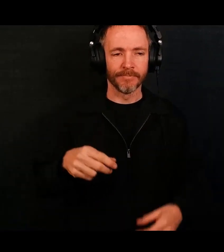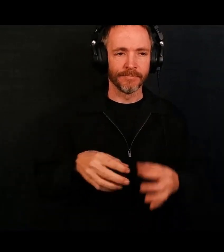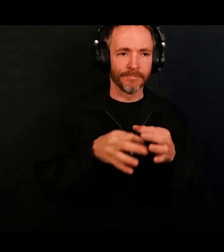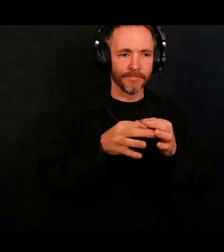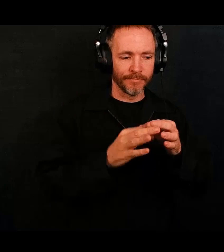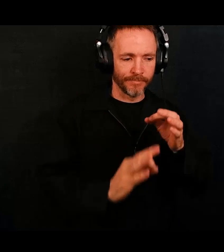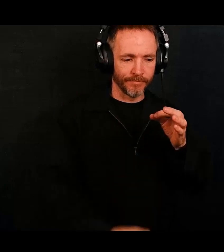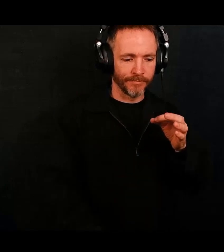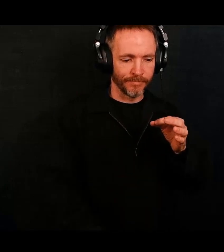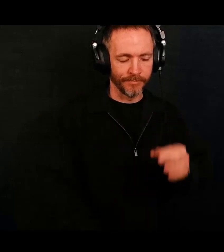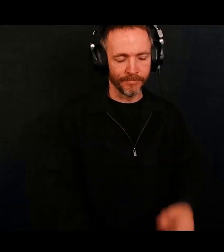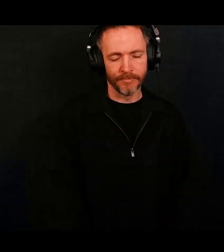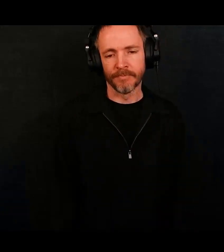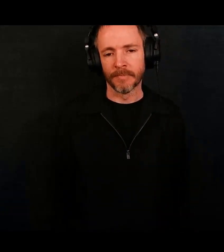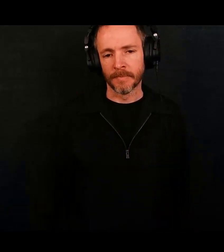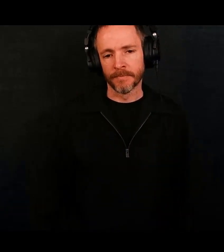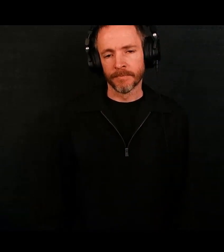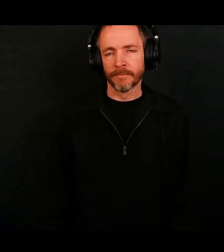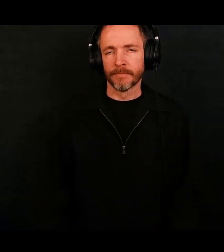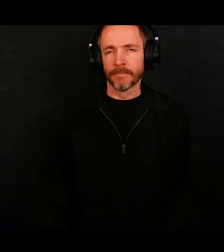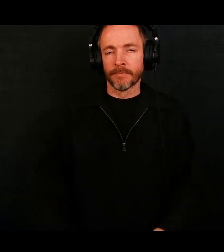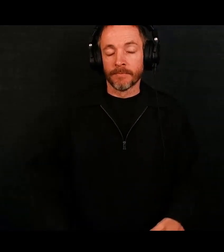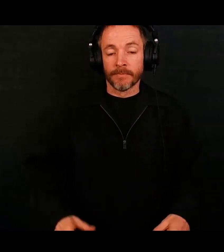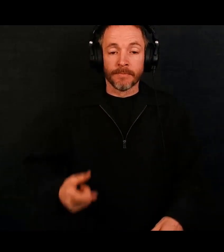I made the other side